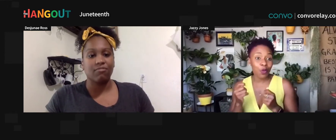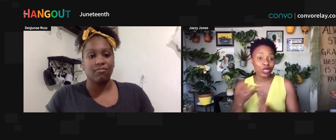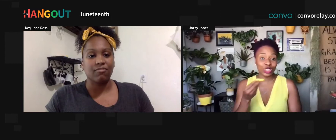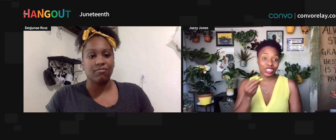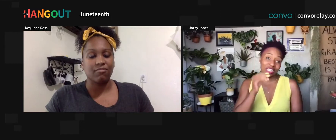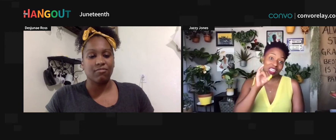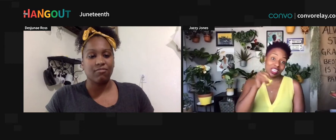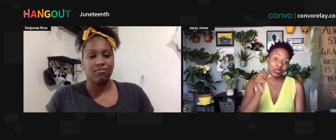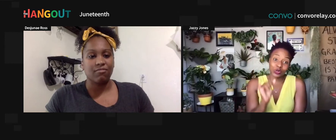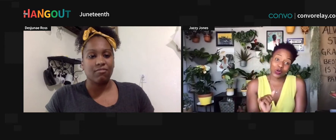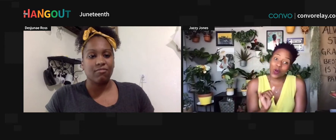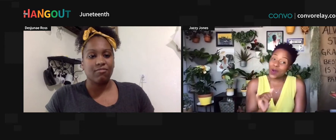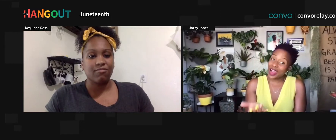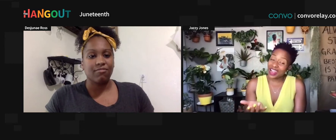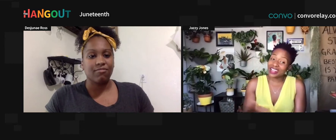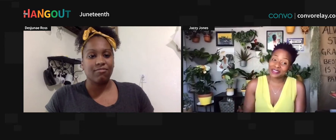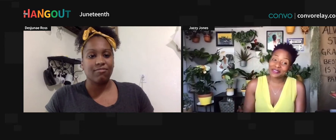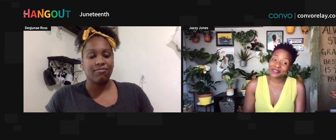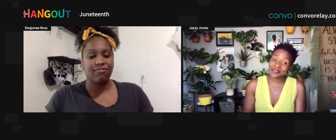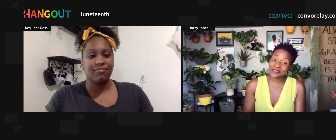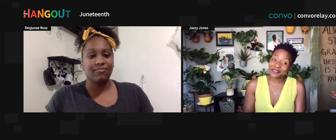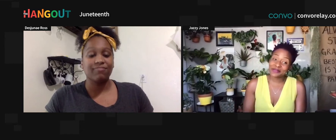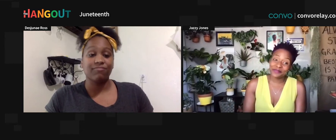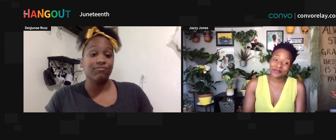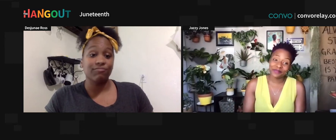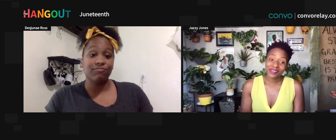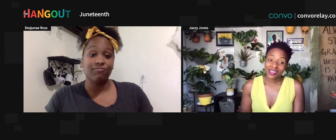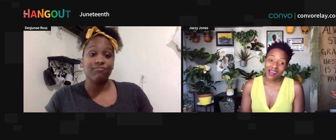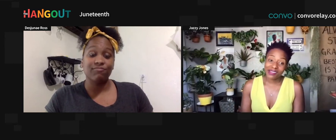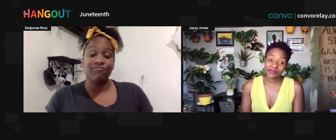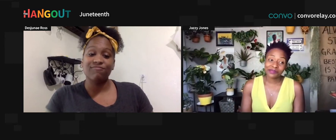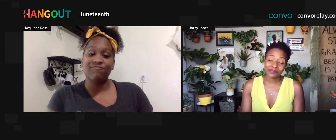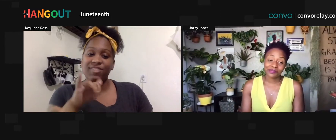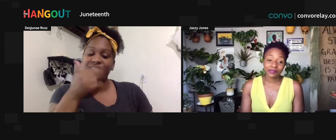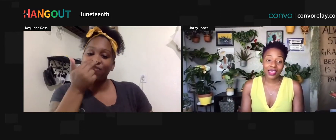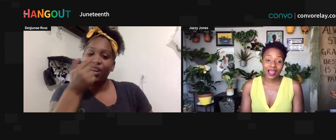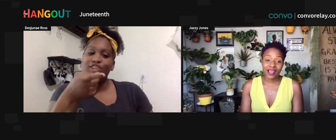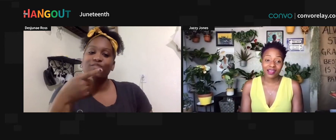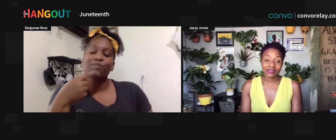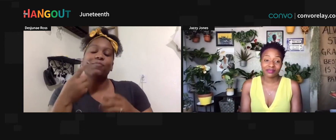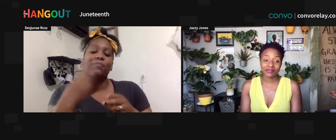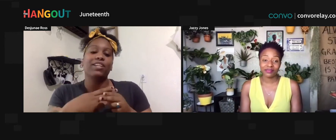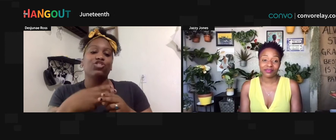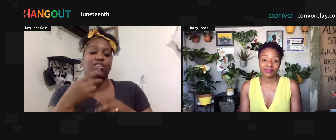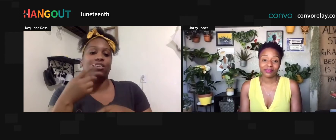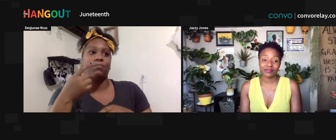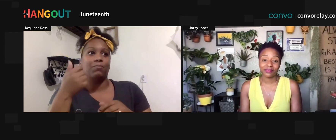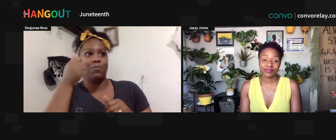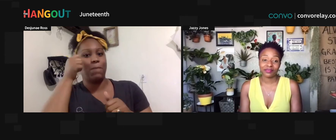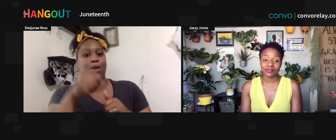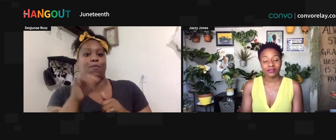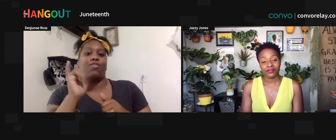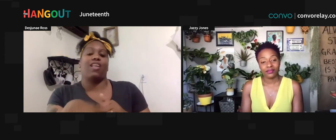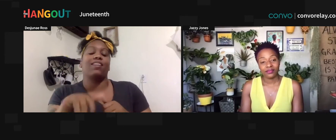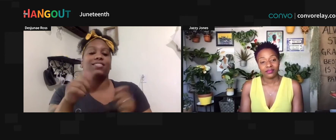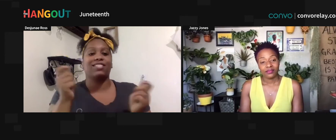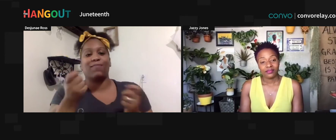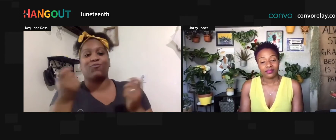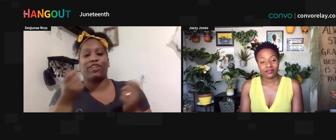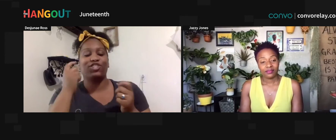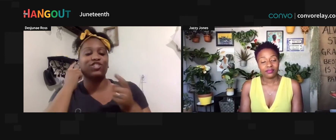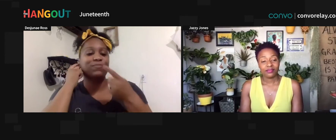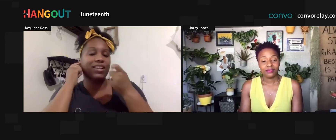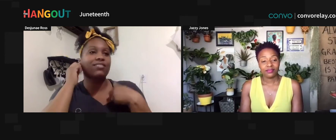to acknowledge the pain, but also celebrate and participate in the joy. That's right. It's interesting that you